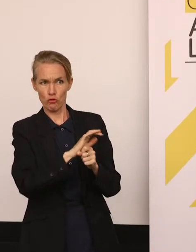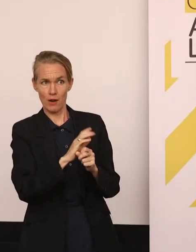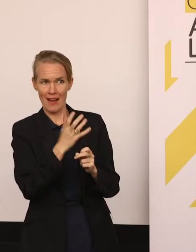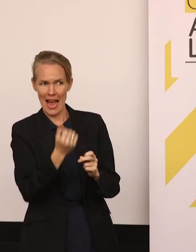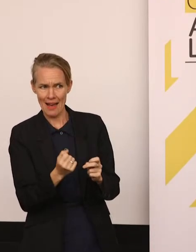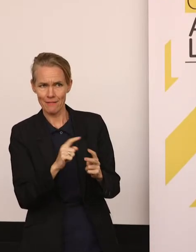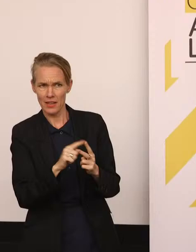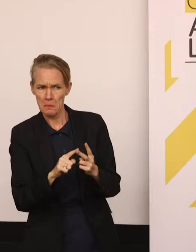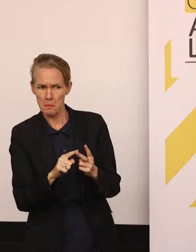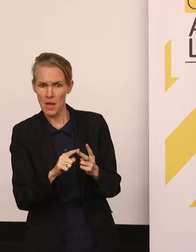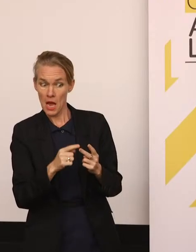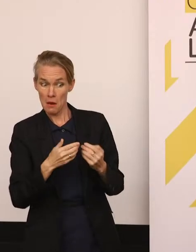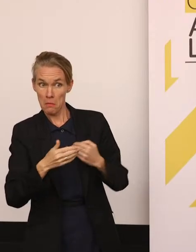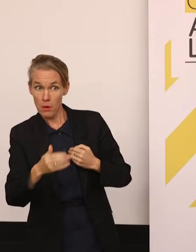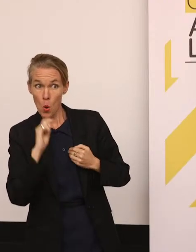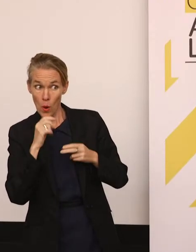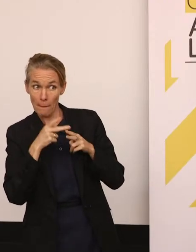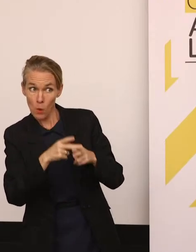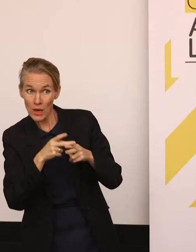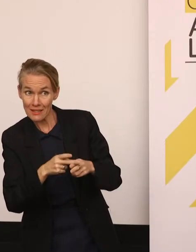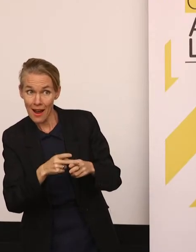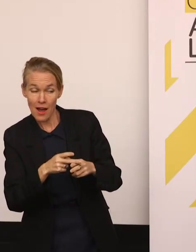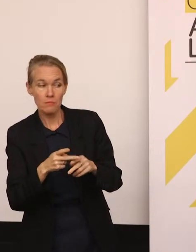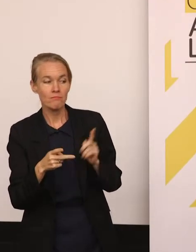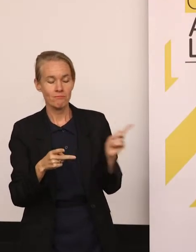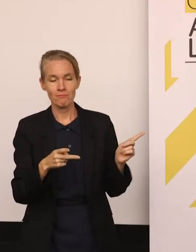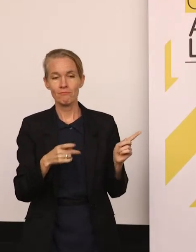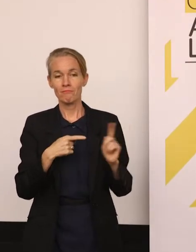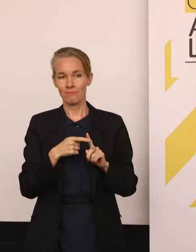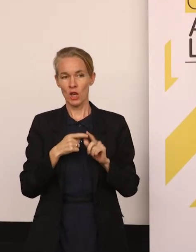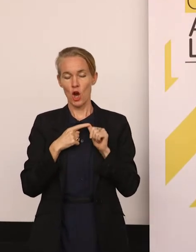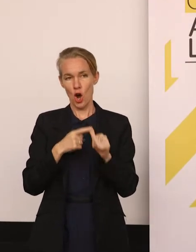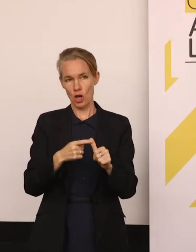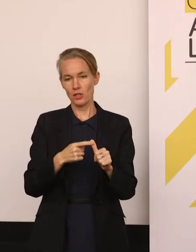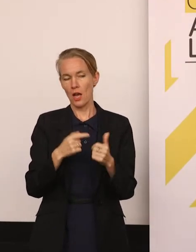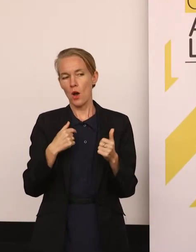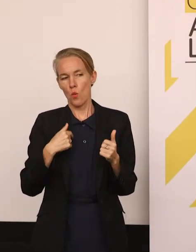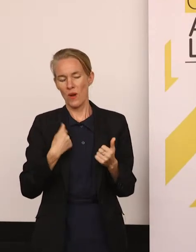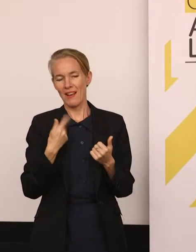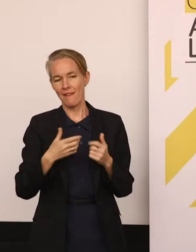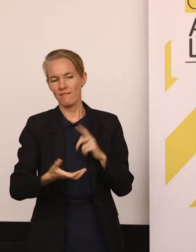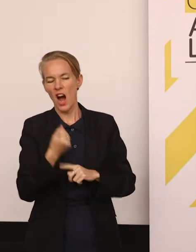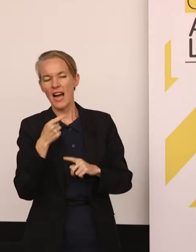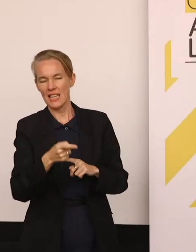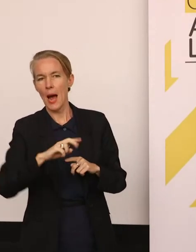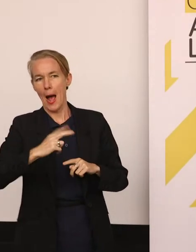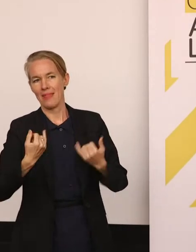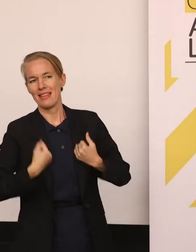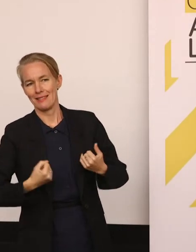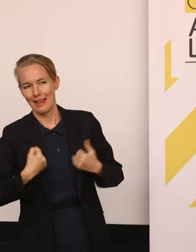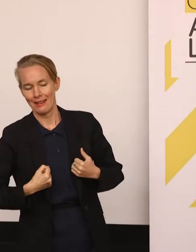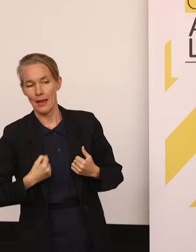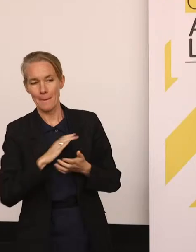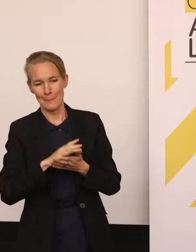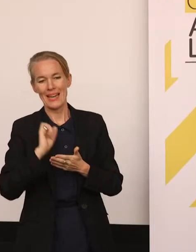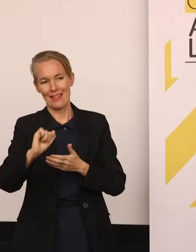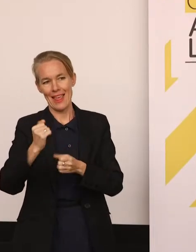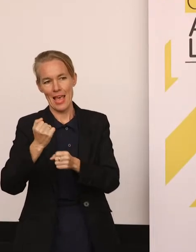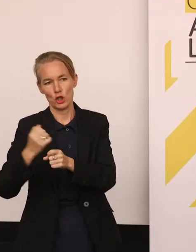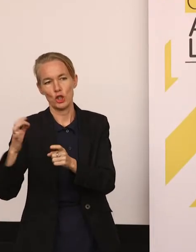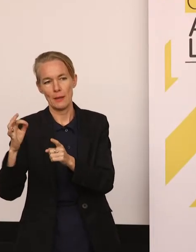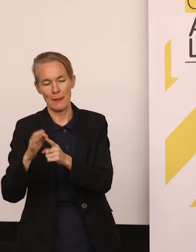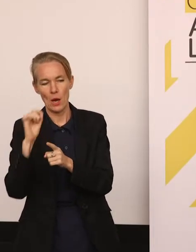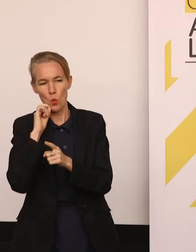So the explanation for their illness is not COVID-19, so they'll be managed by the general practitioner just for the illness, the respiratory illness they